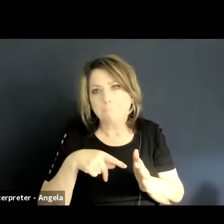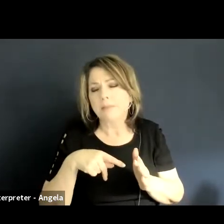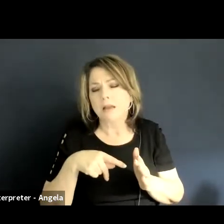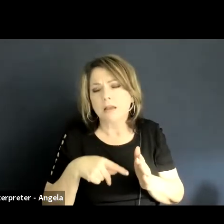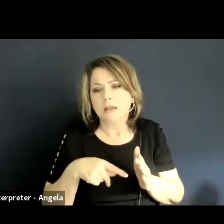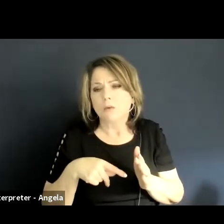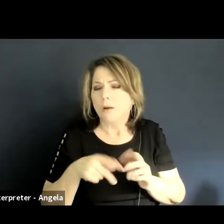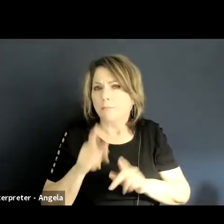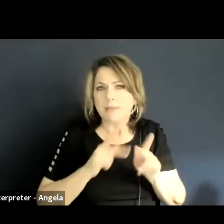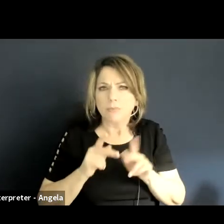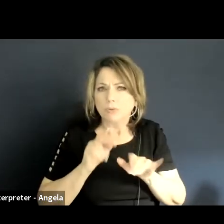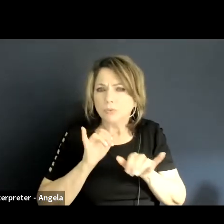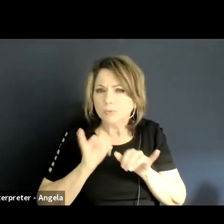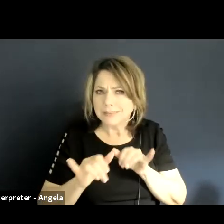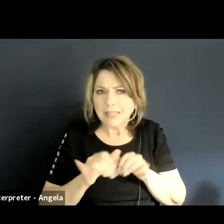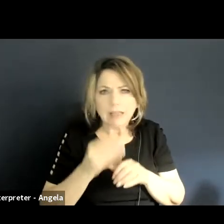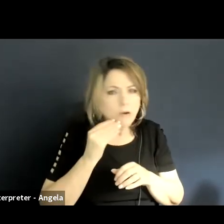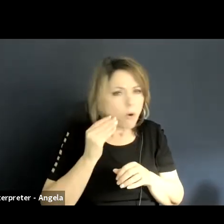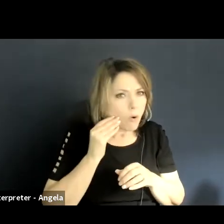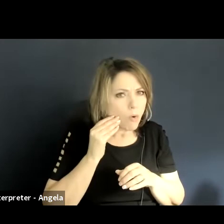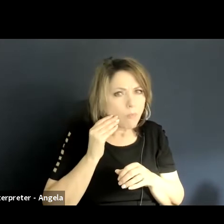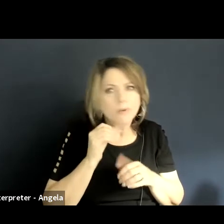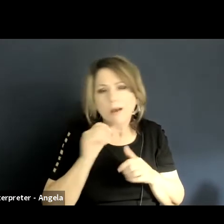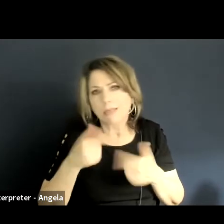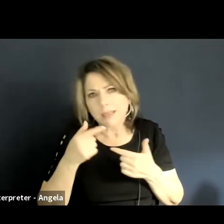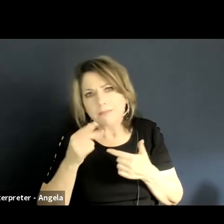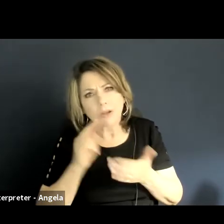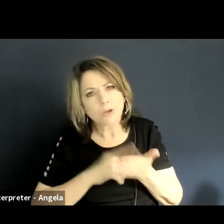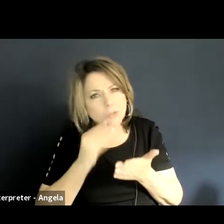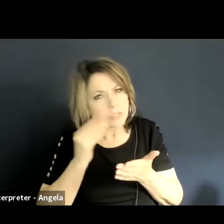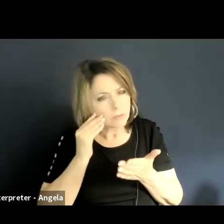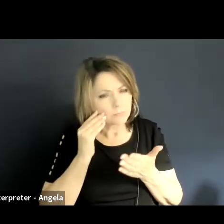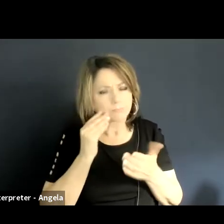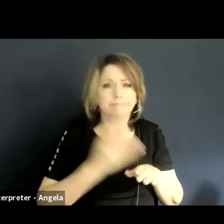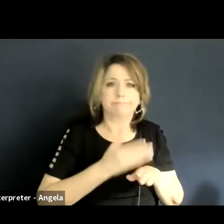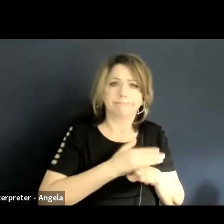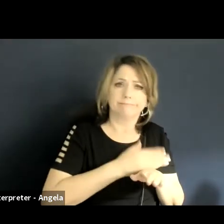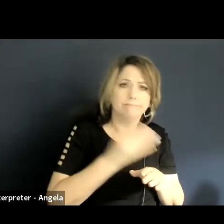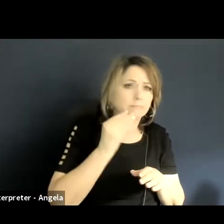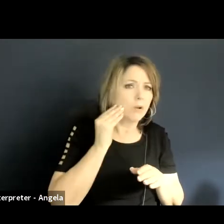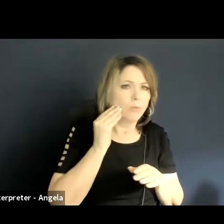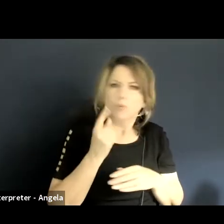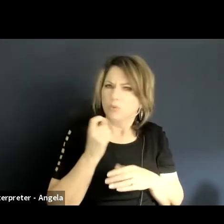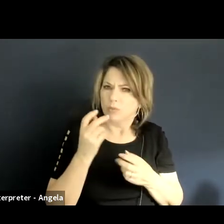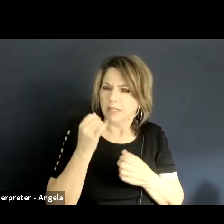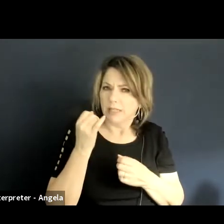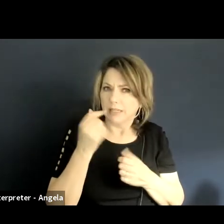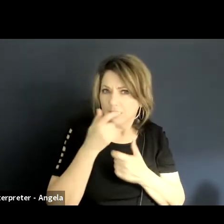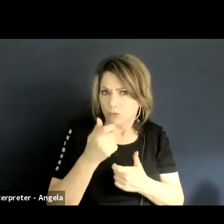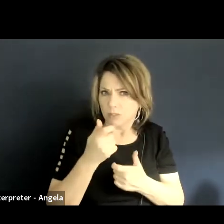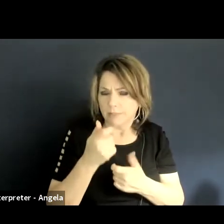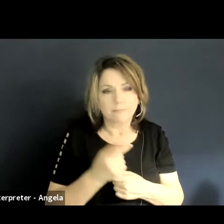nursing homes so they can go home and heal at home. Well, who would be interested? Who would pay for